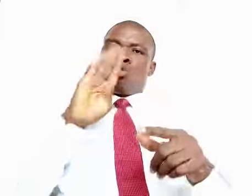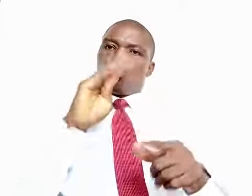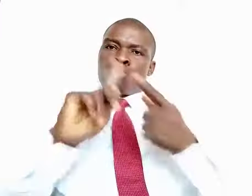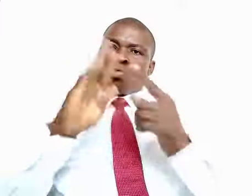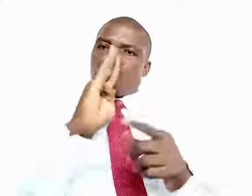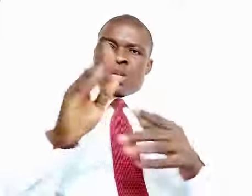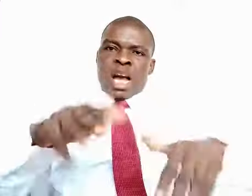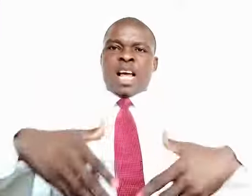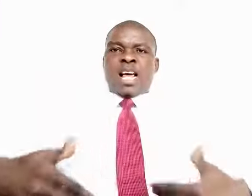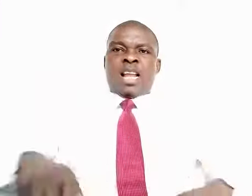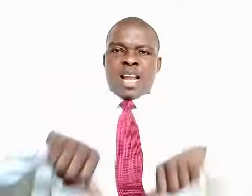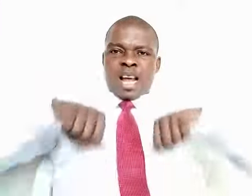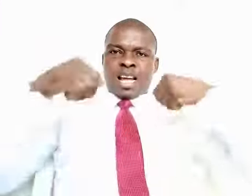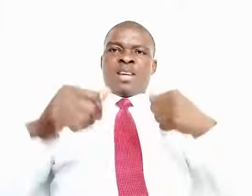is difficult to explain